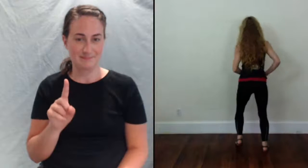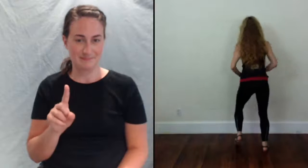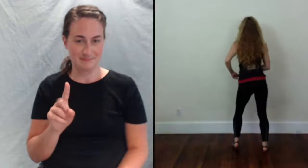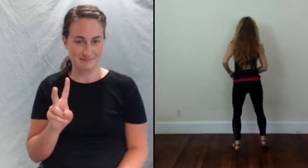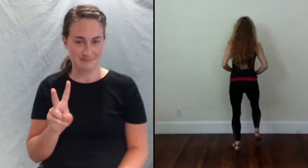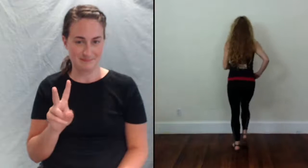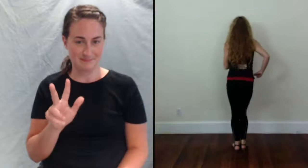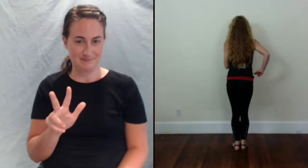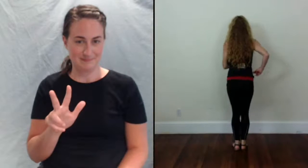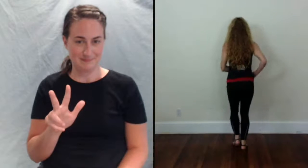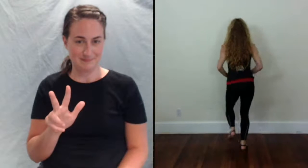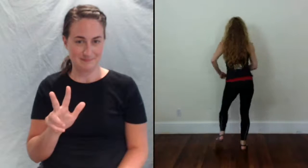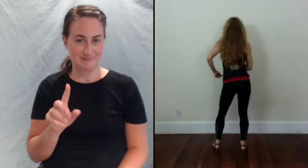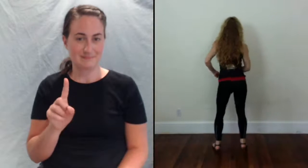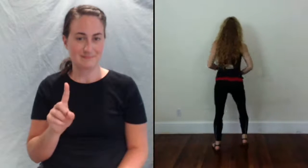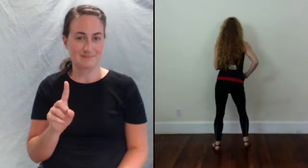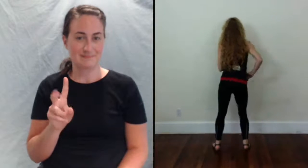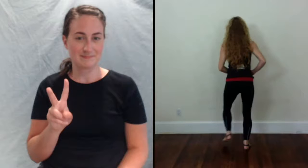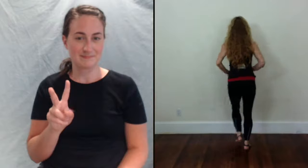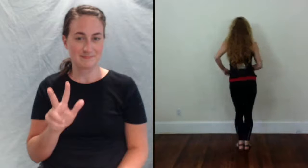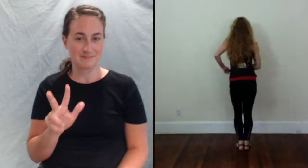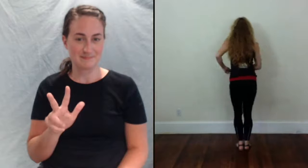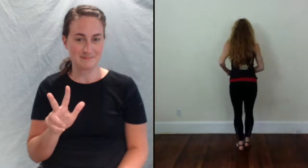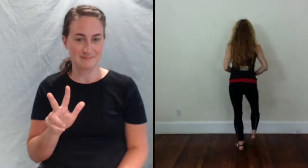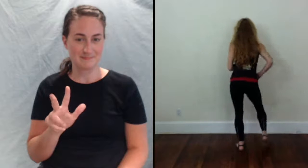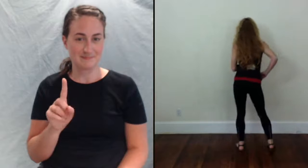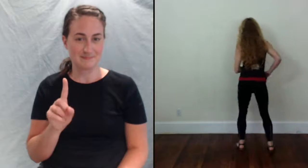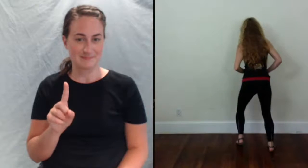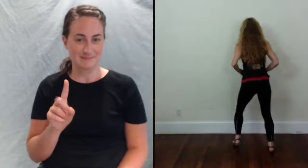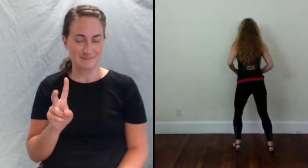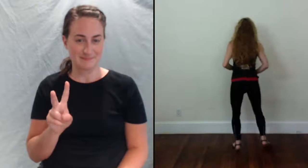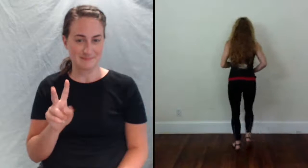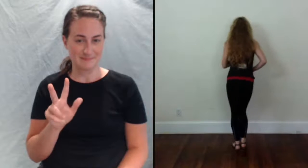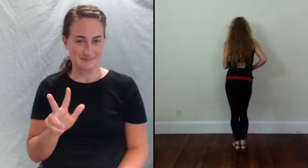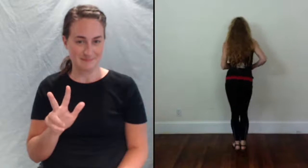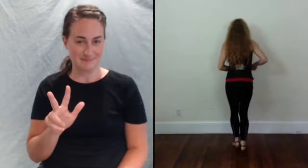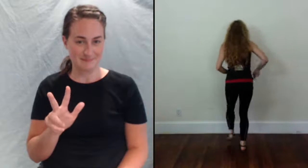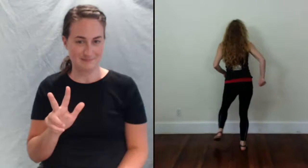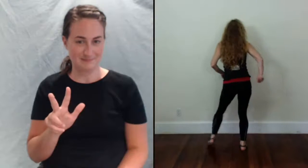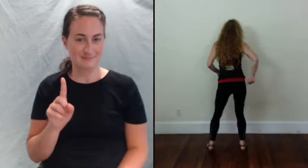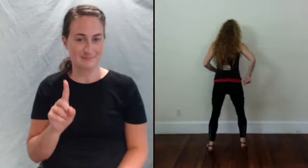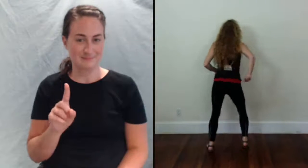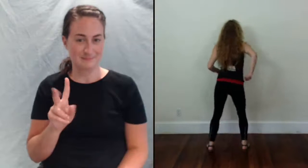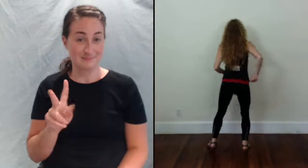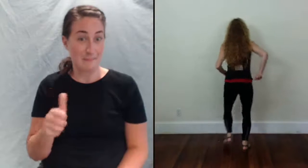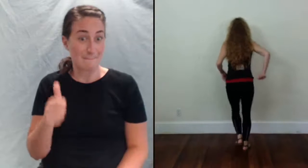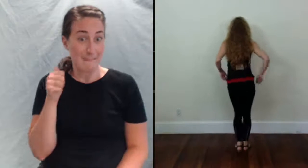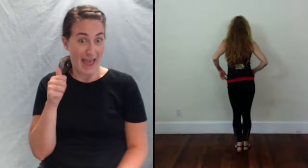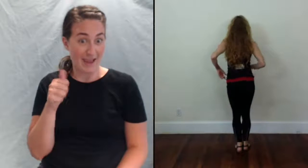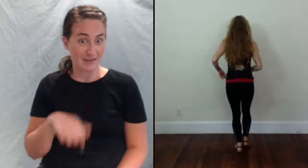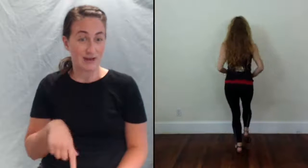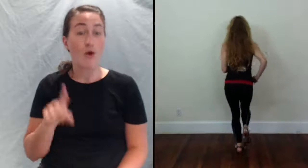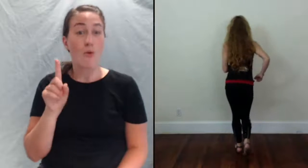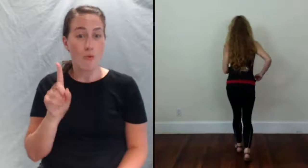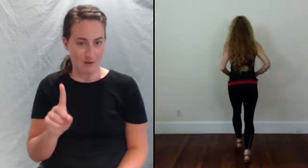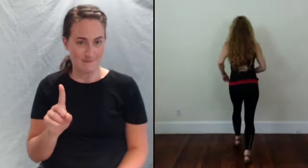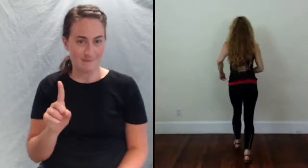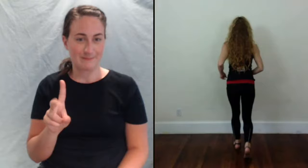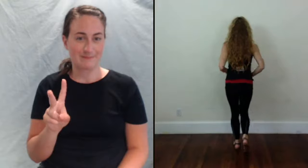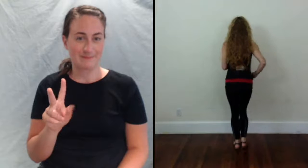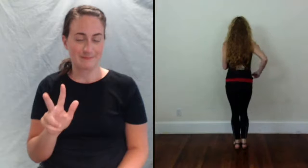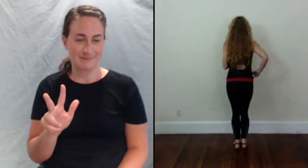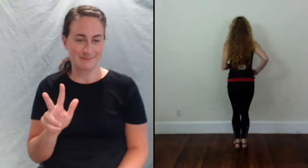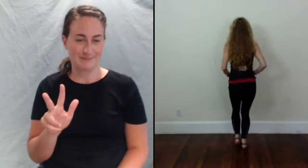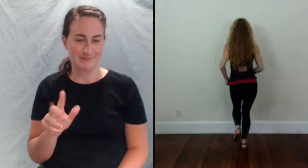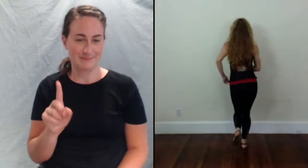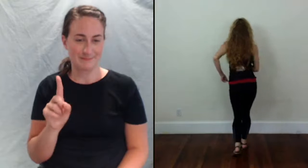And side and together. Side and together. And side. And back, here we go. And back